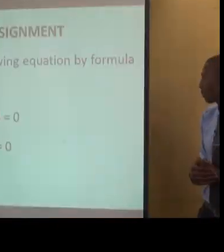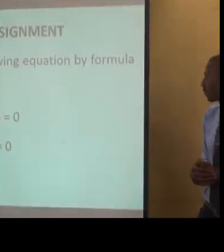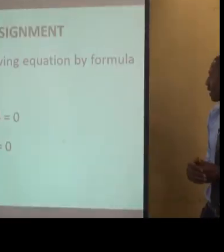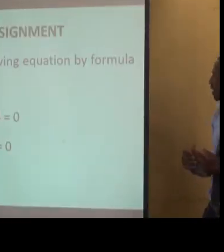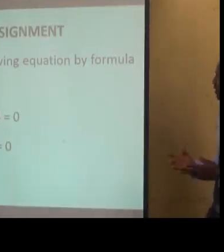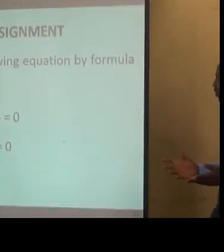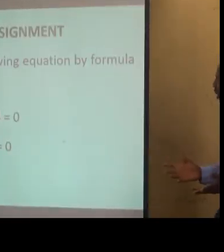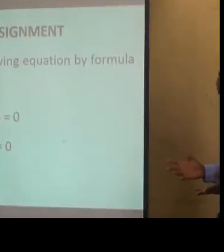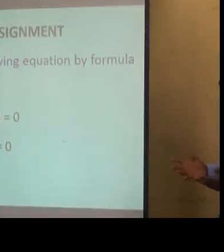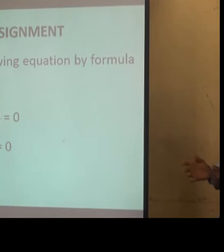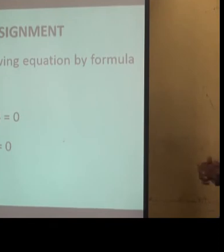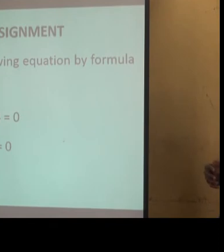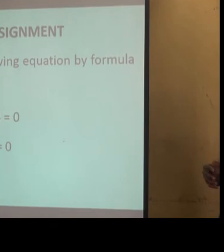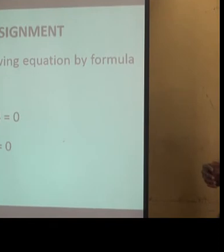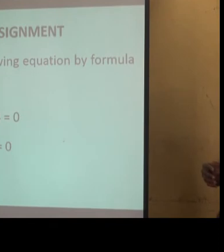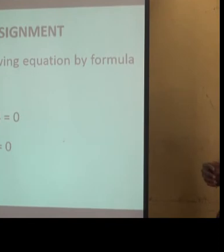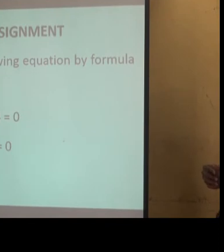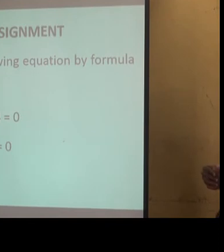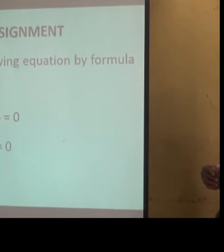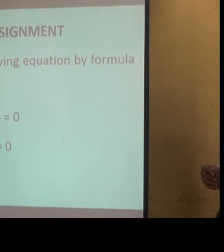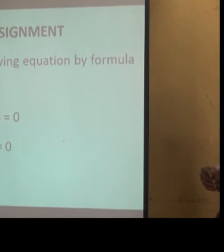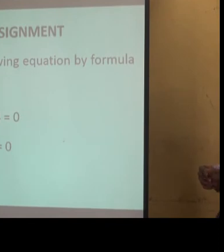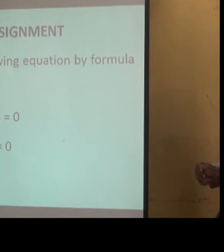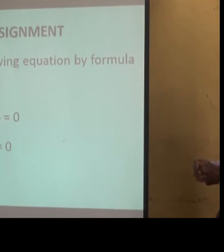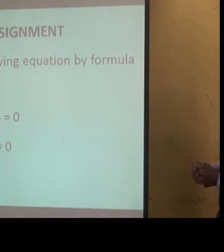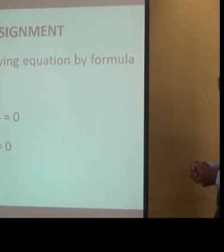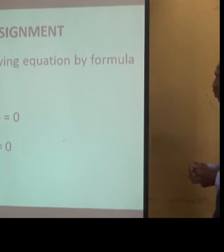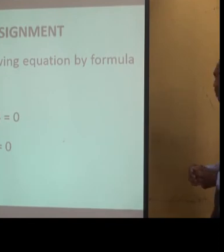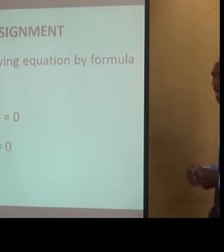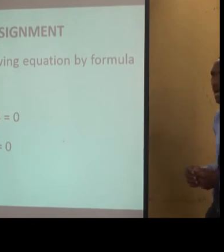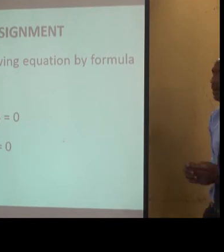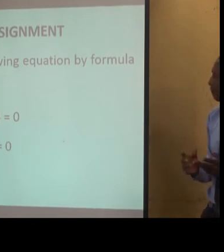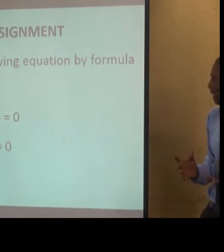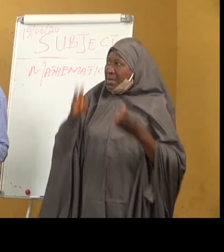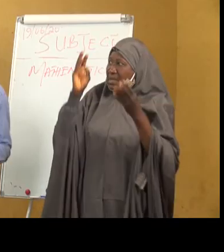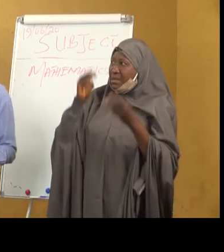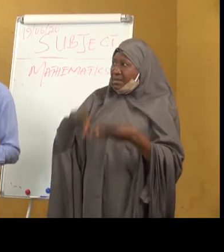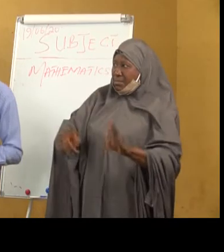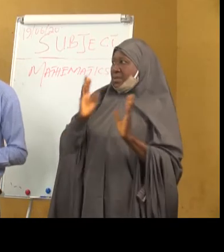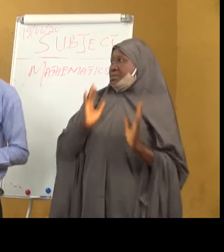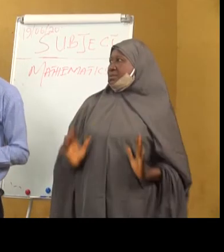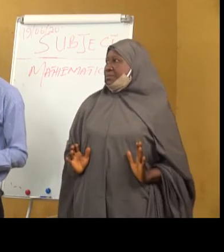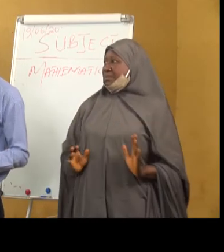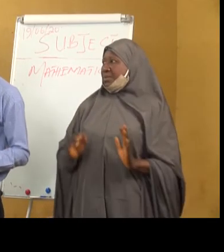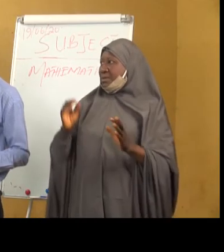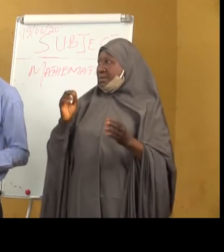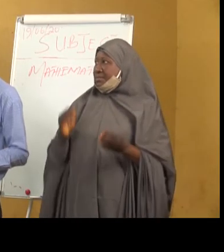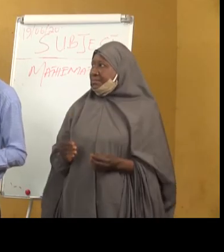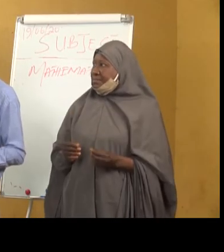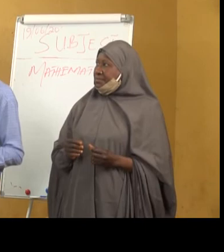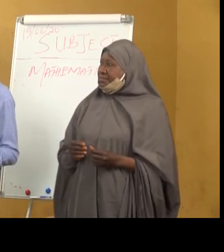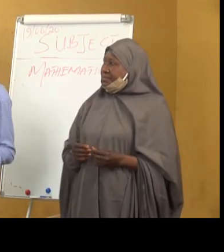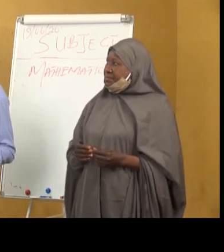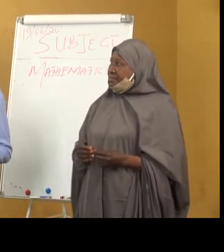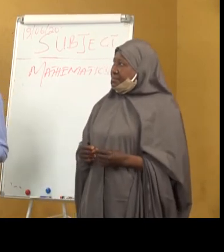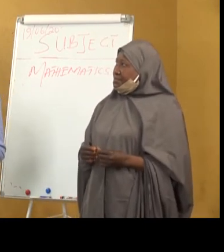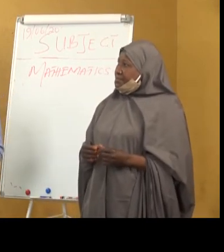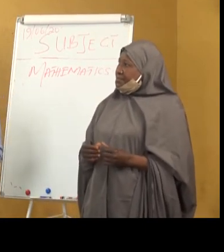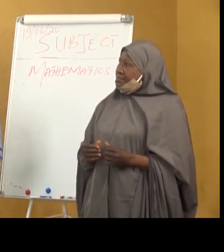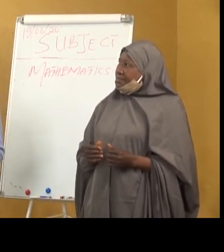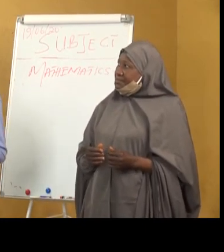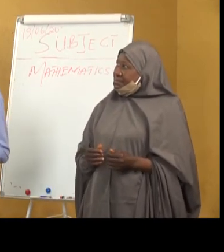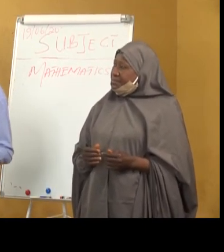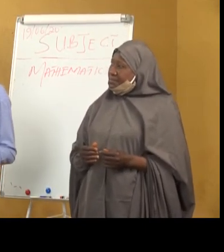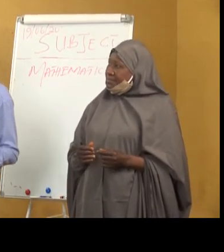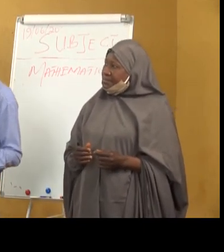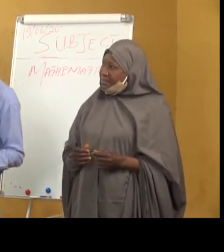assignment. Solve the following equations by formula method. Solve the following equations